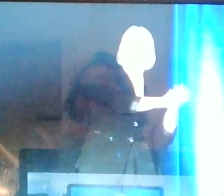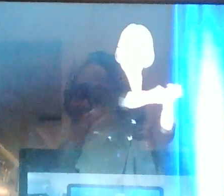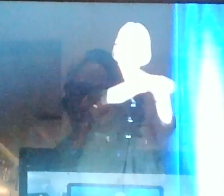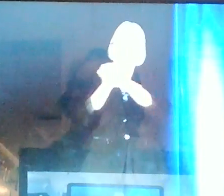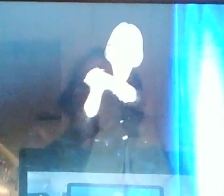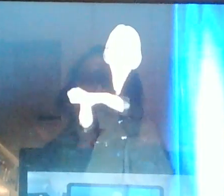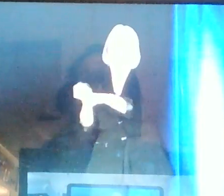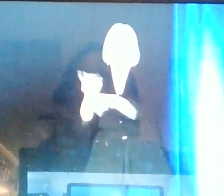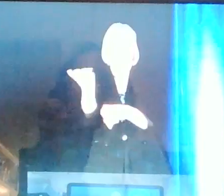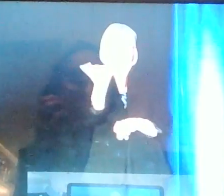So can the batter.